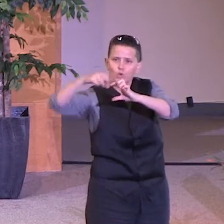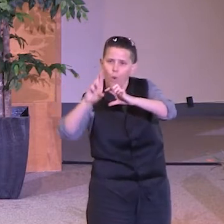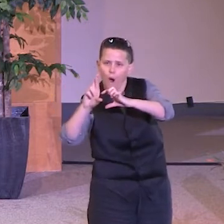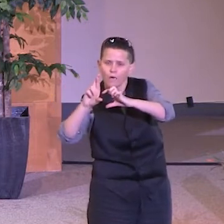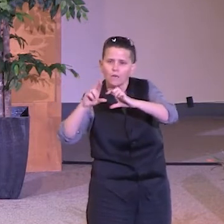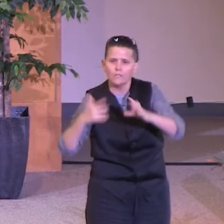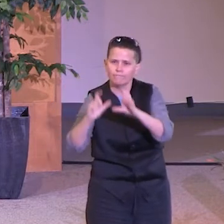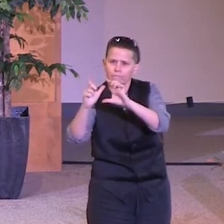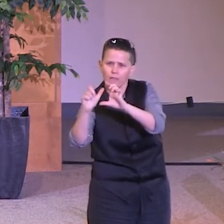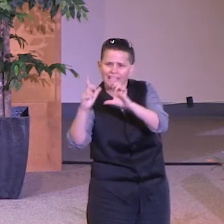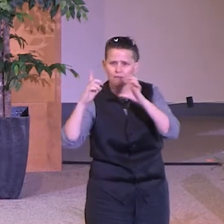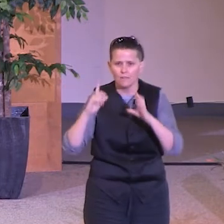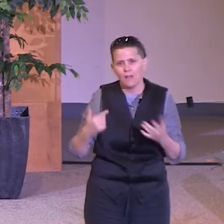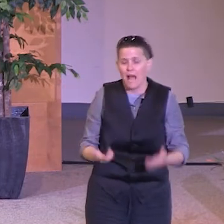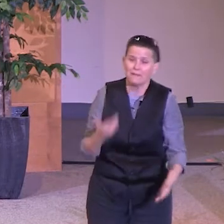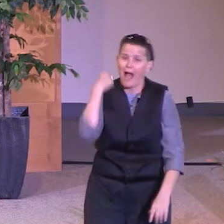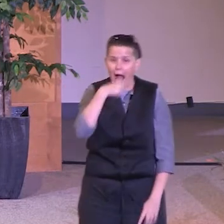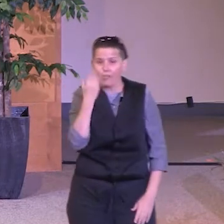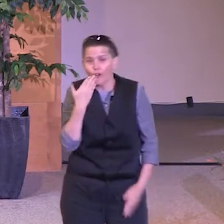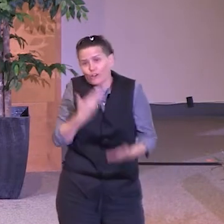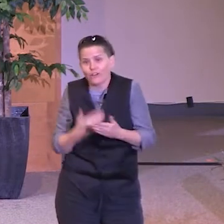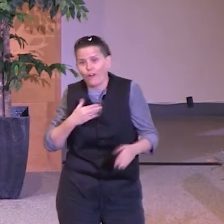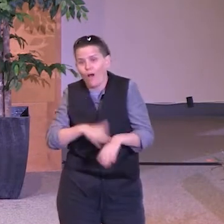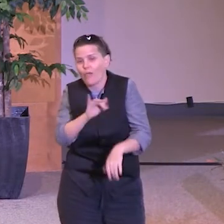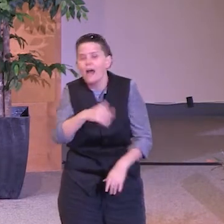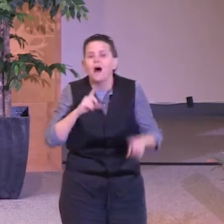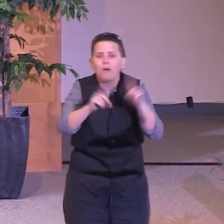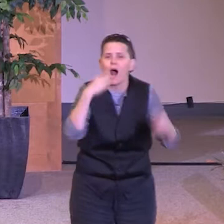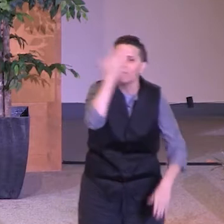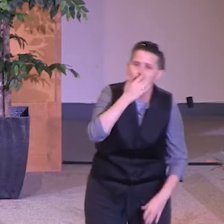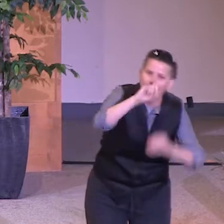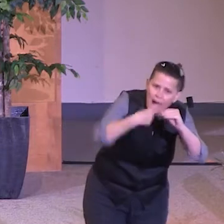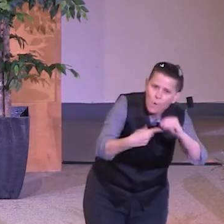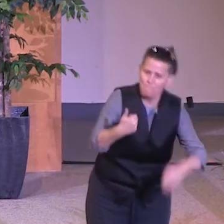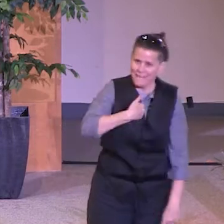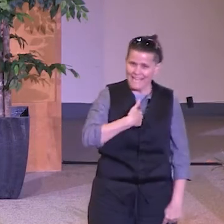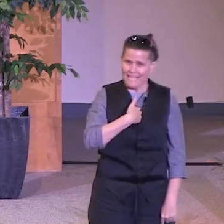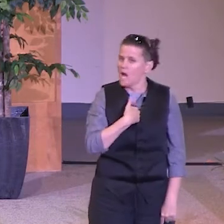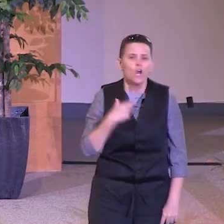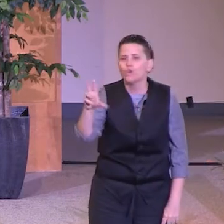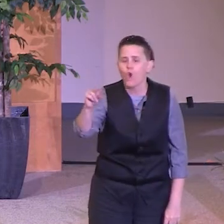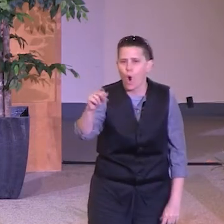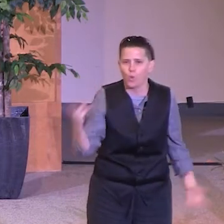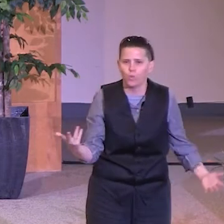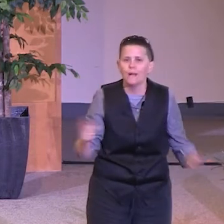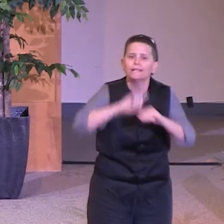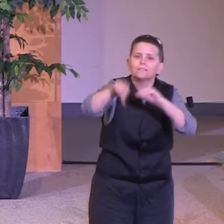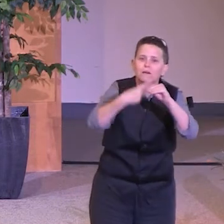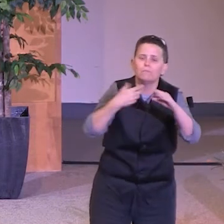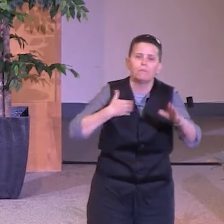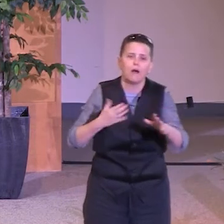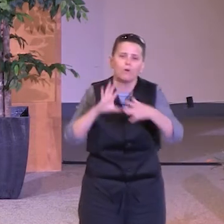not about me. Sure, I look good on that. I'm not going to lie. Right? But it's about the